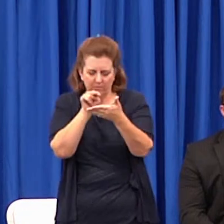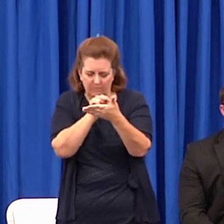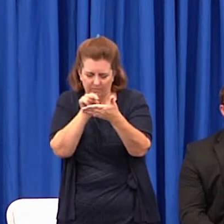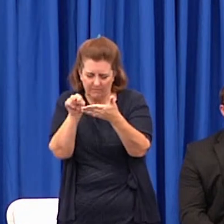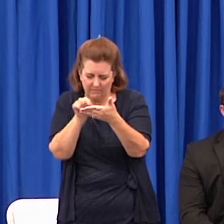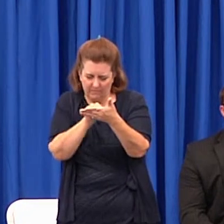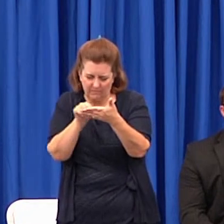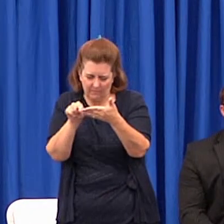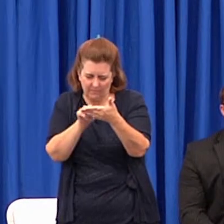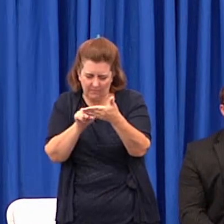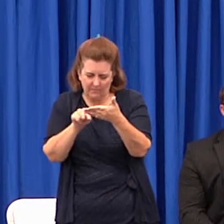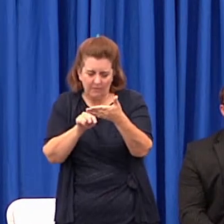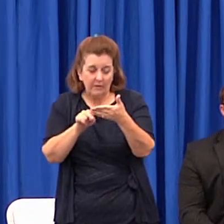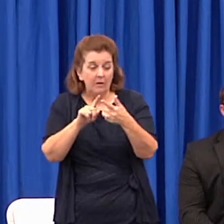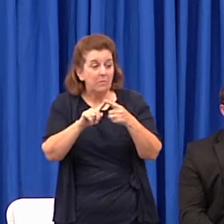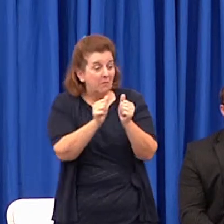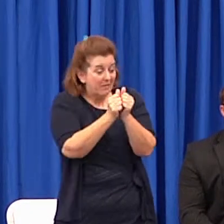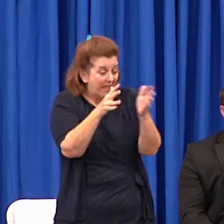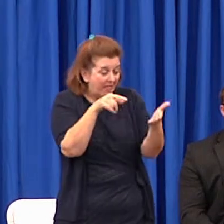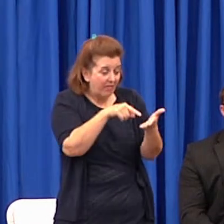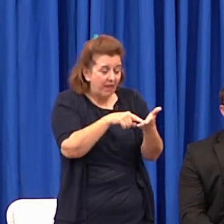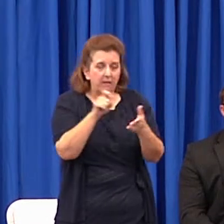is what you get if you don't."